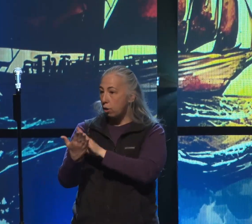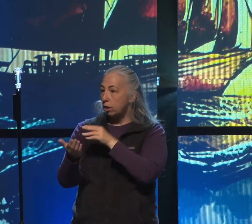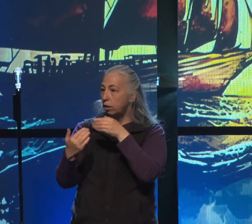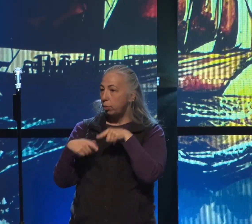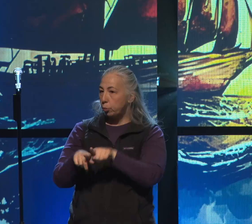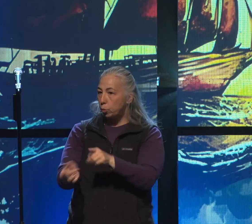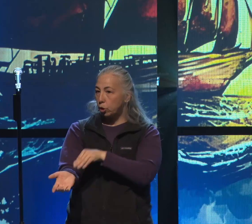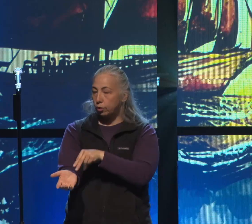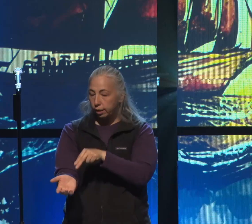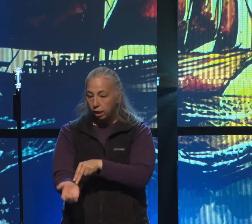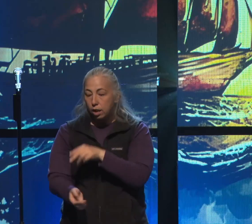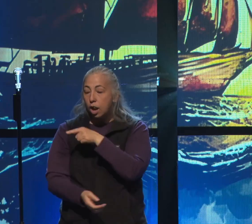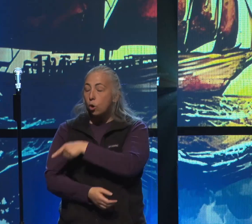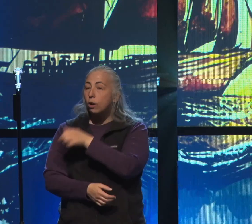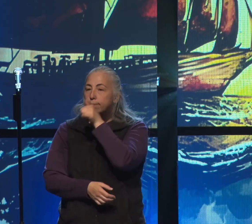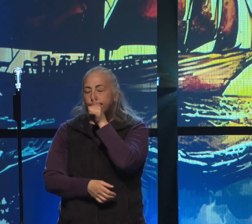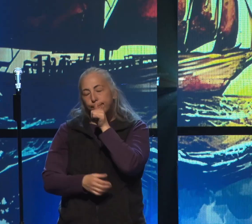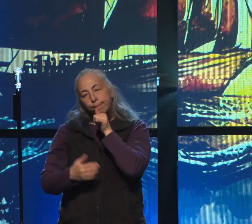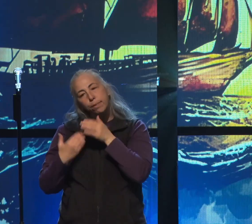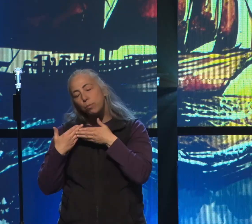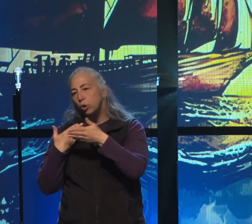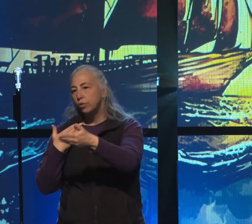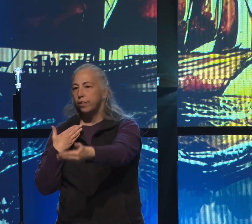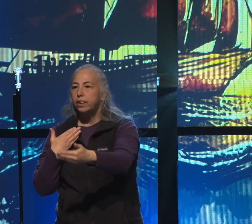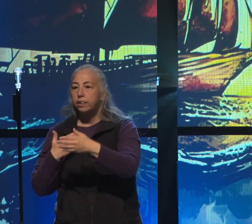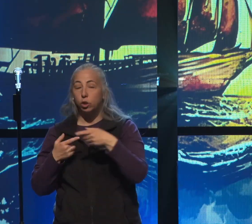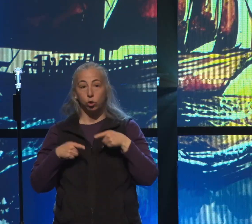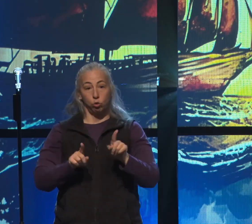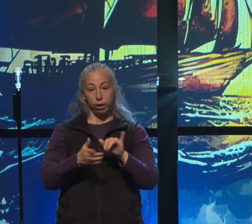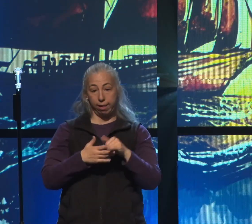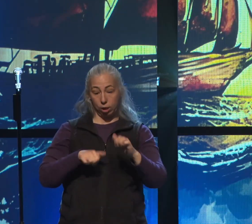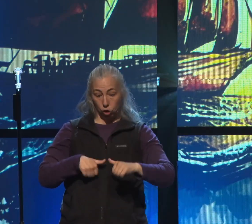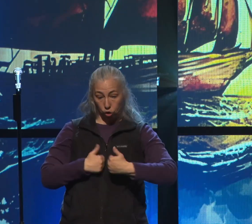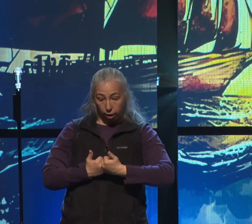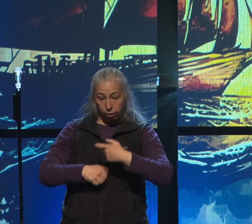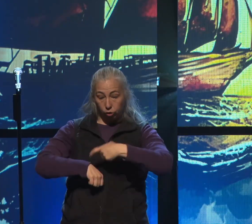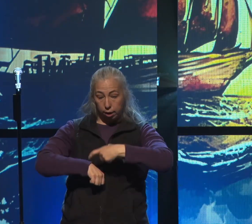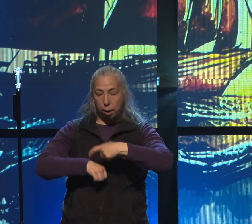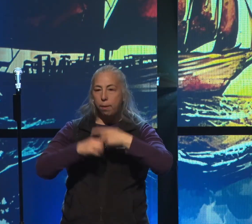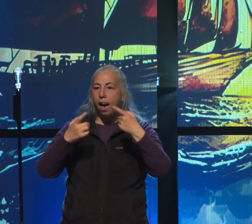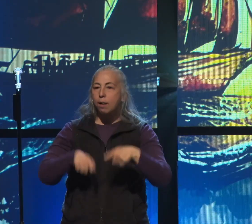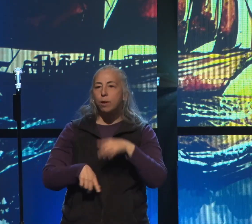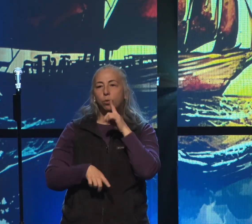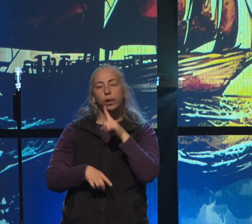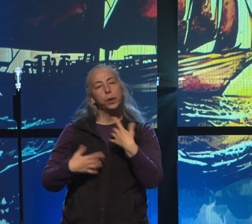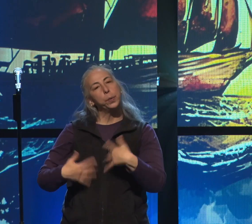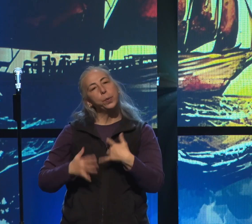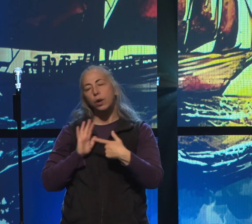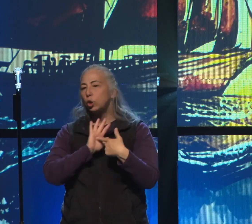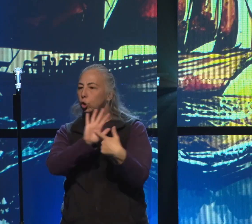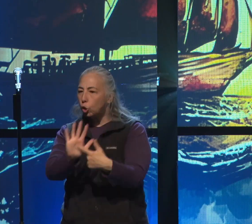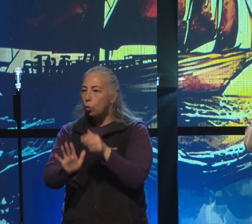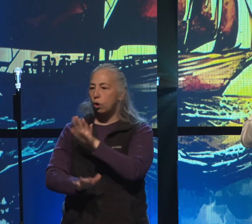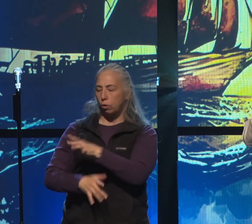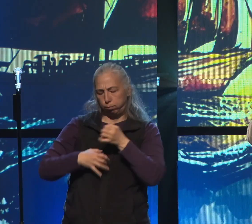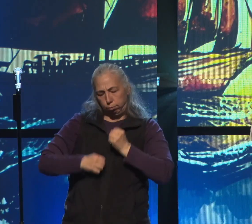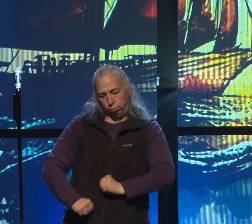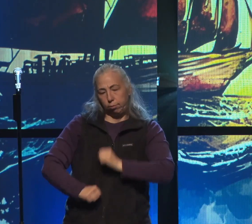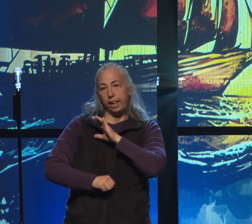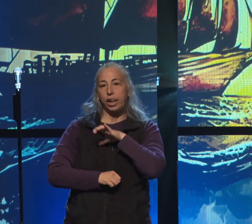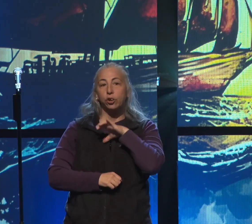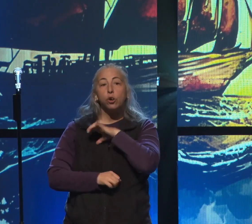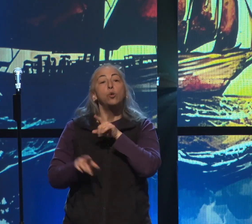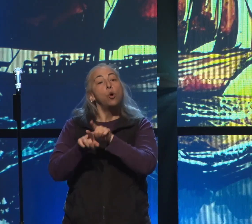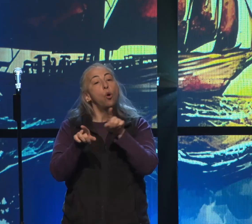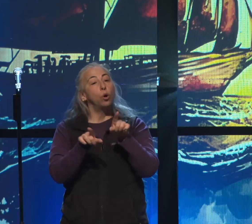her perseverance, right, during this challenging time that really exemplified her strength of character. And it really showed her